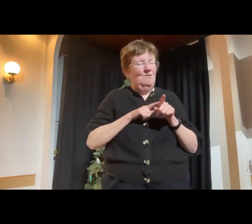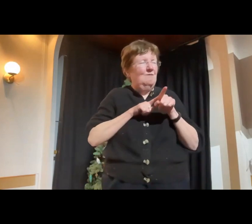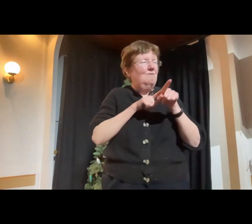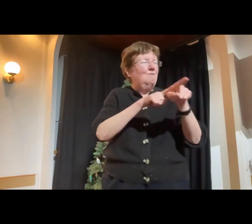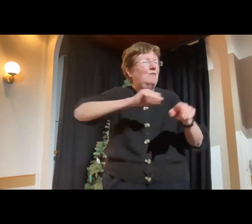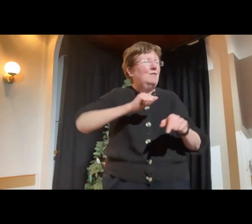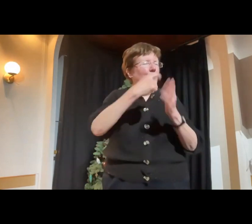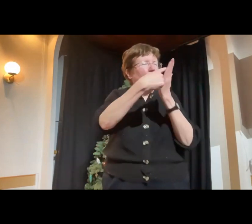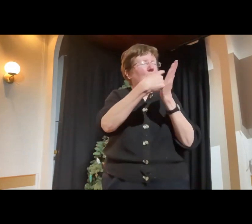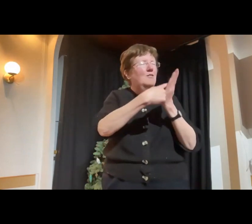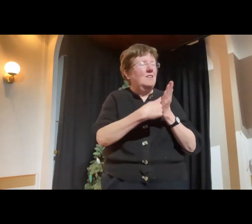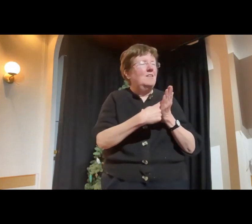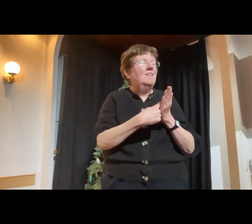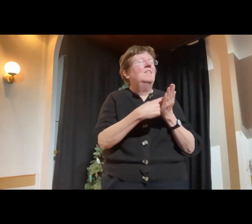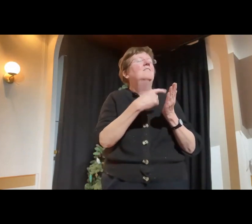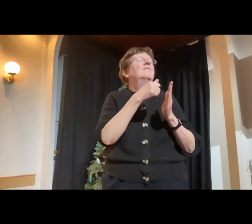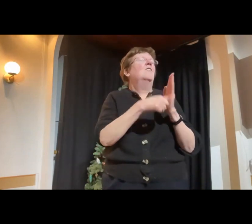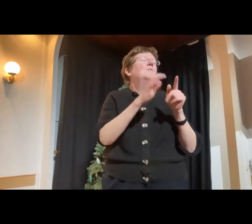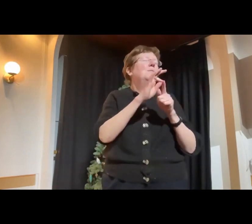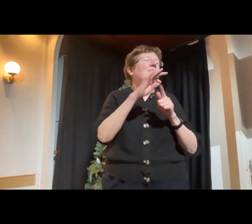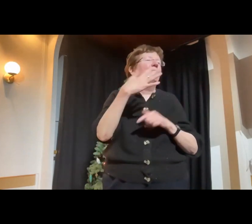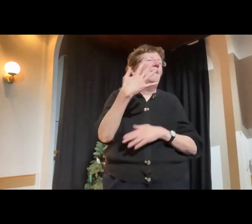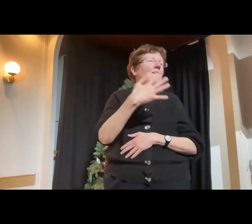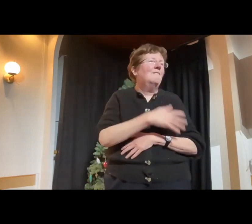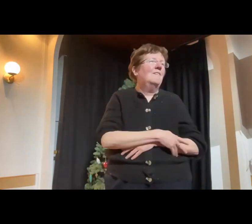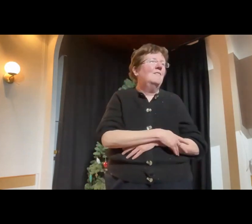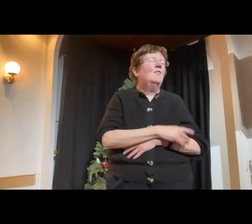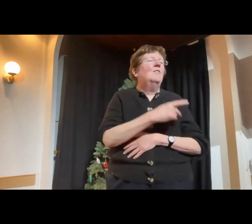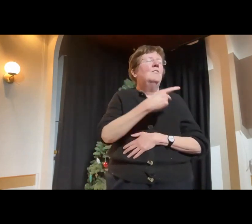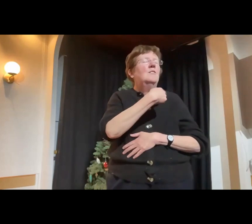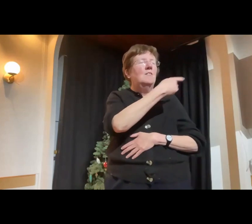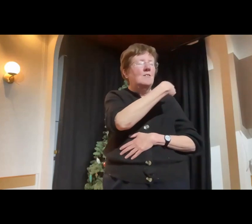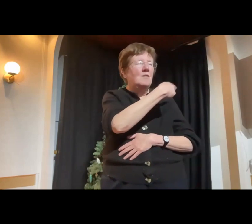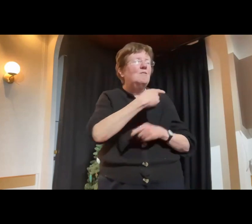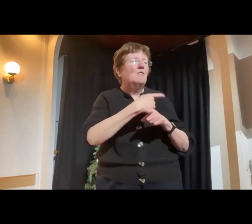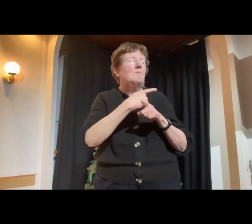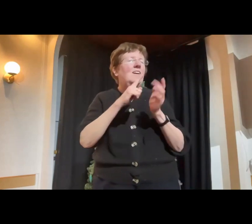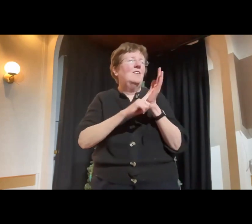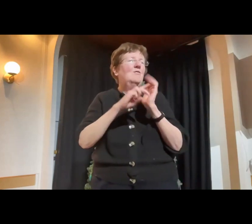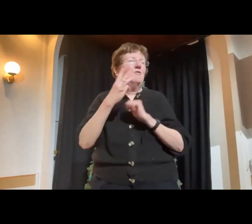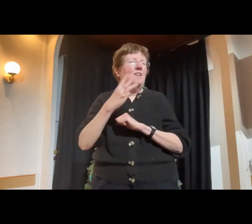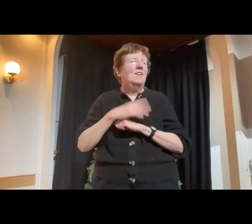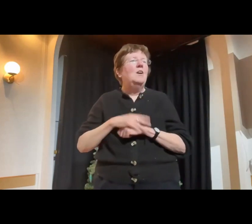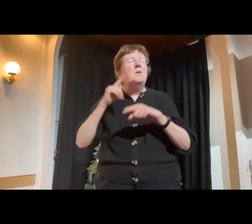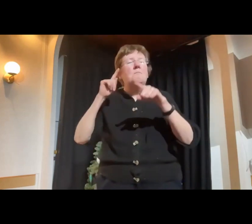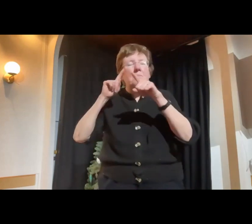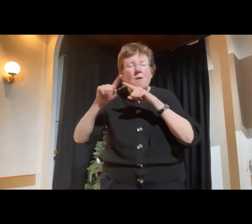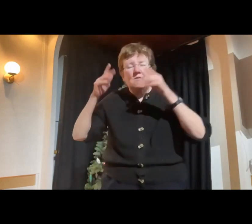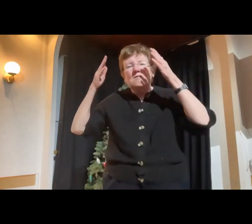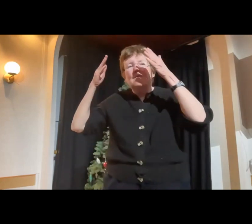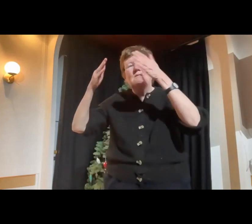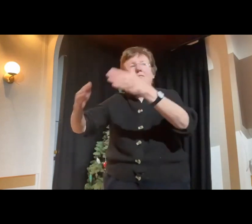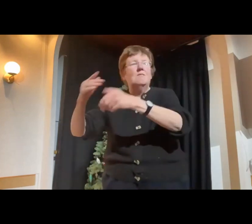it at school. And L3, again in terms of Scottish policy context, you learn at primary 5. So we're talking